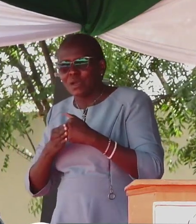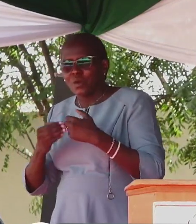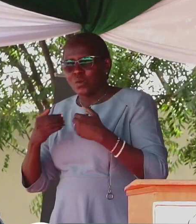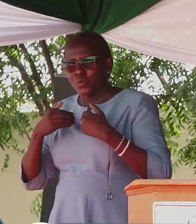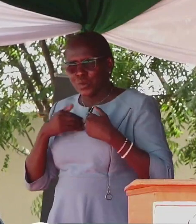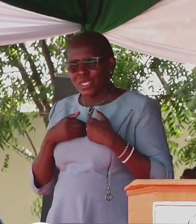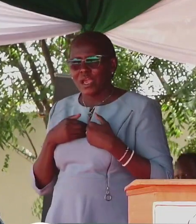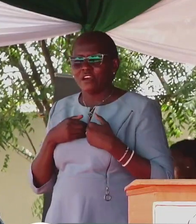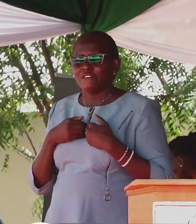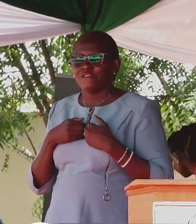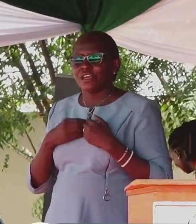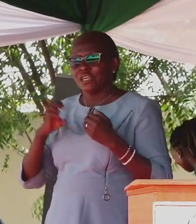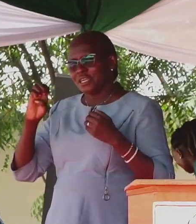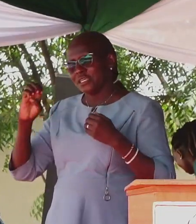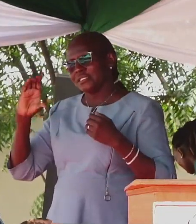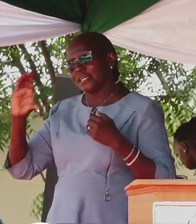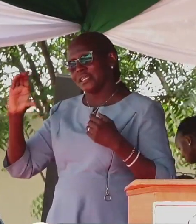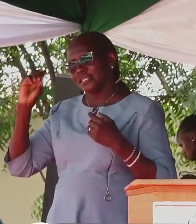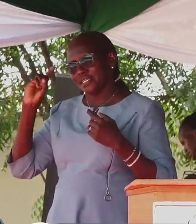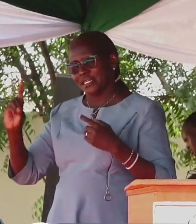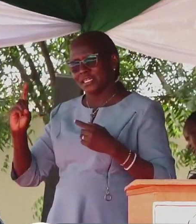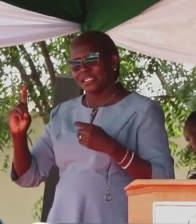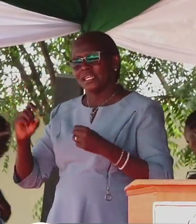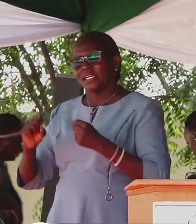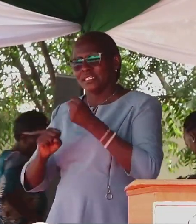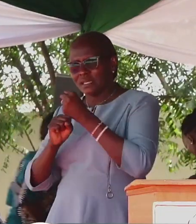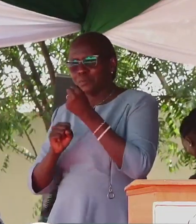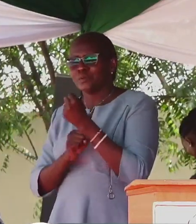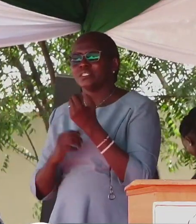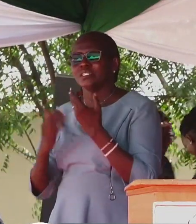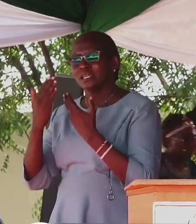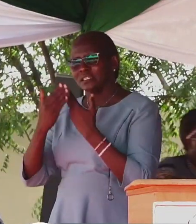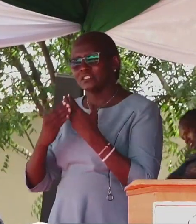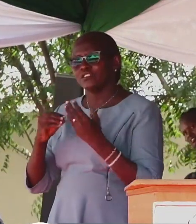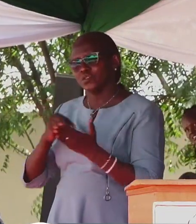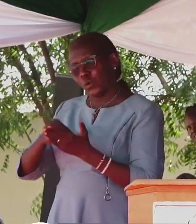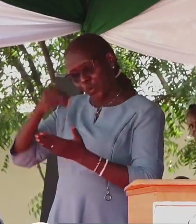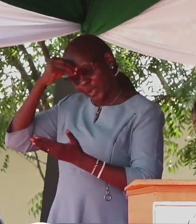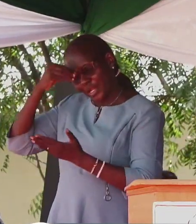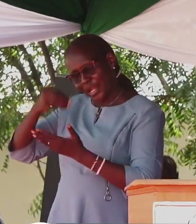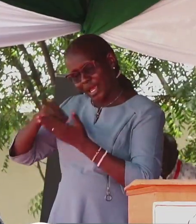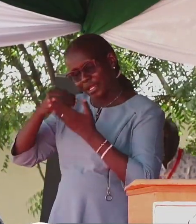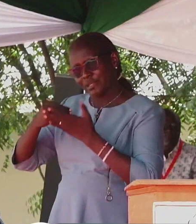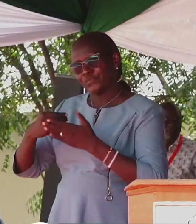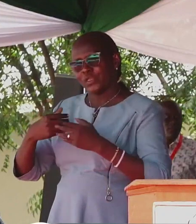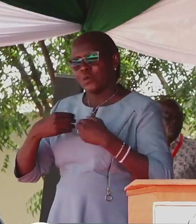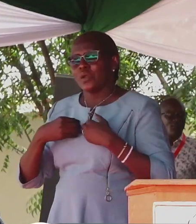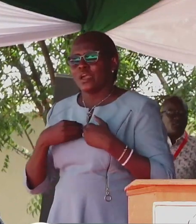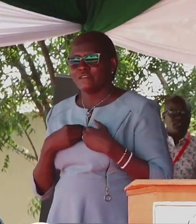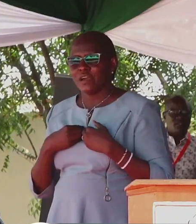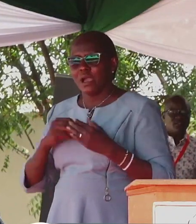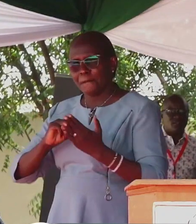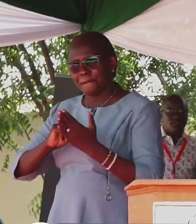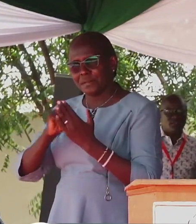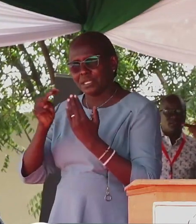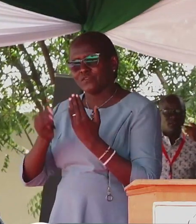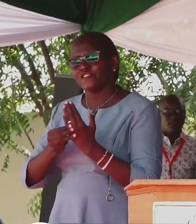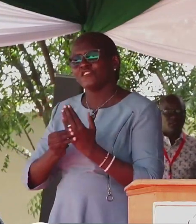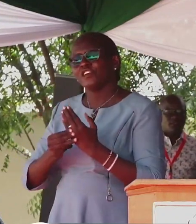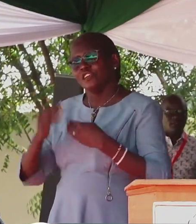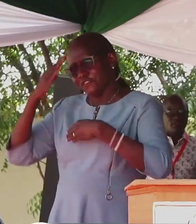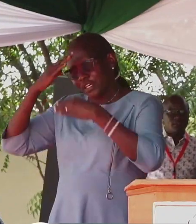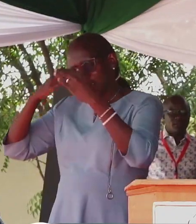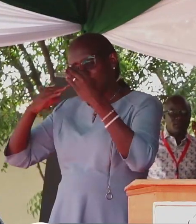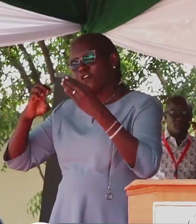to ensure that our ECD centers are supported in terms of digital learning. Then we also have a program we are doing with the University of